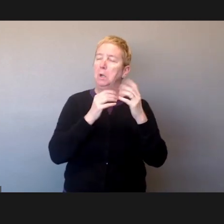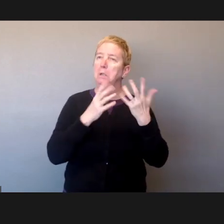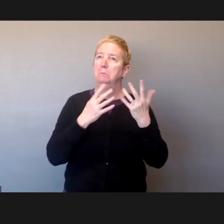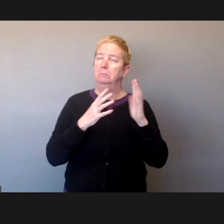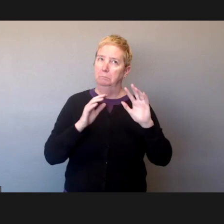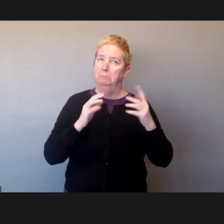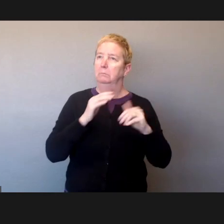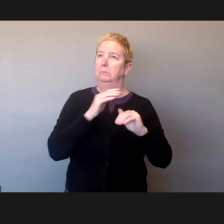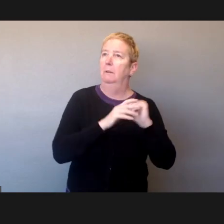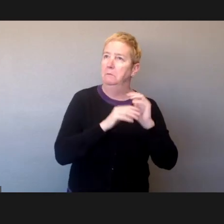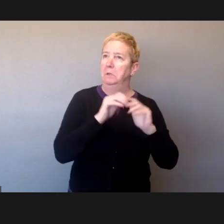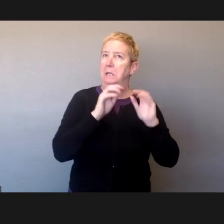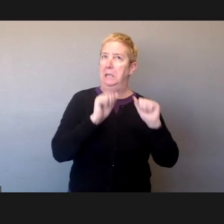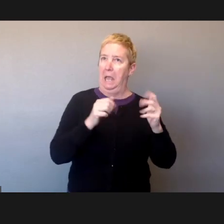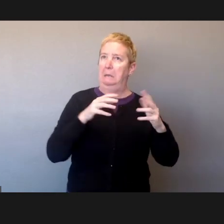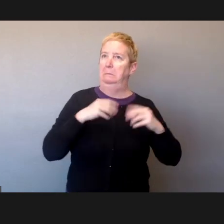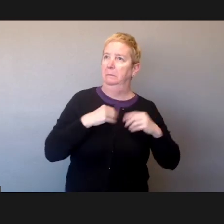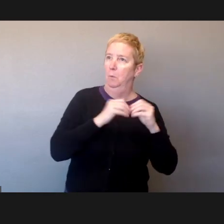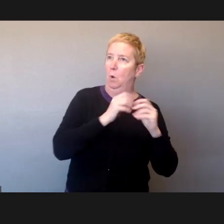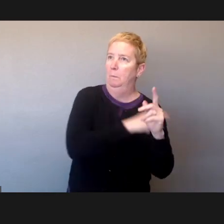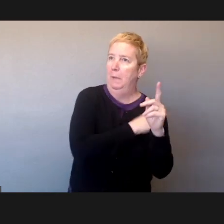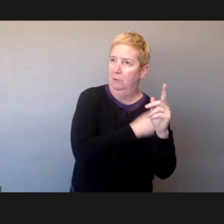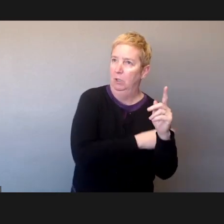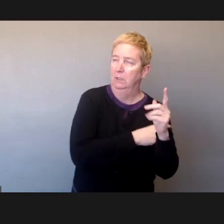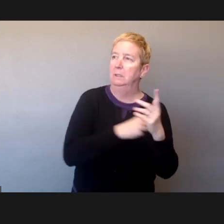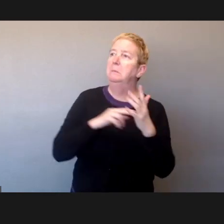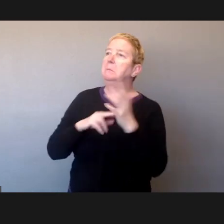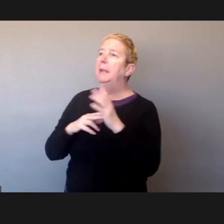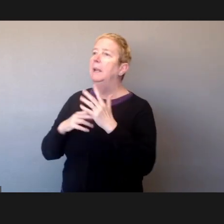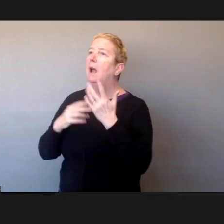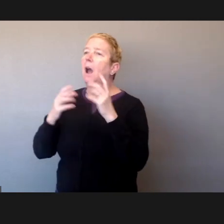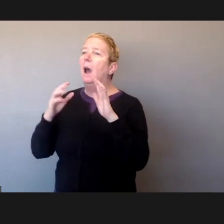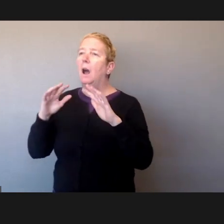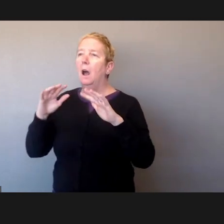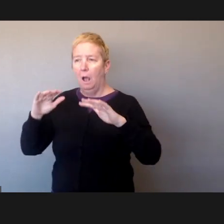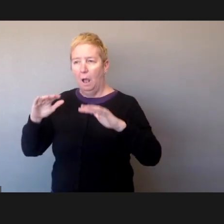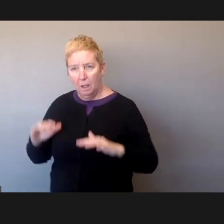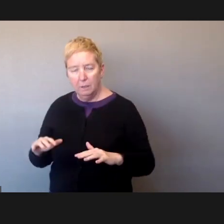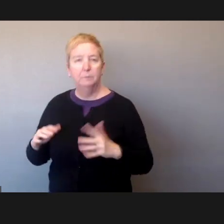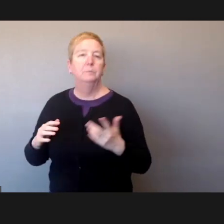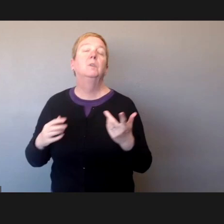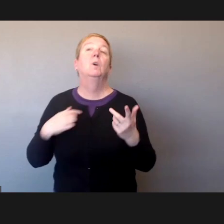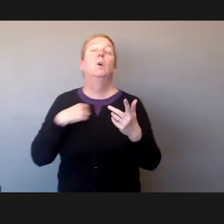what I would say is science, we try to make science-based